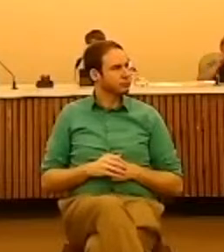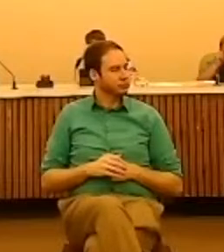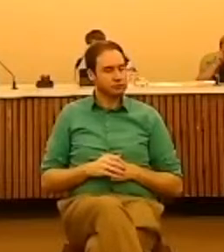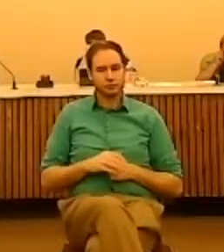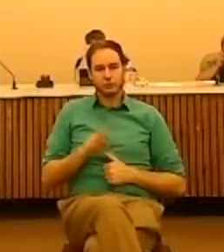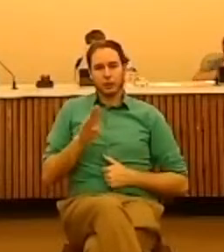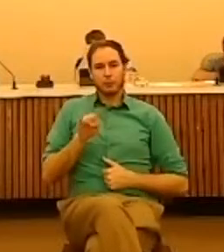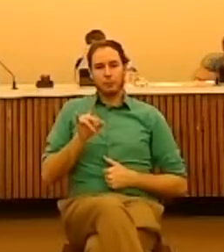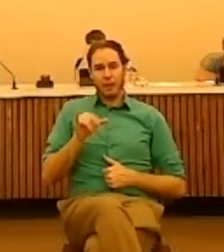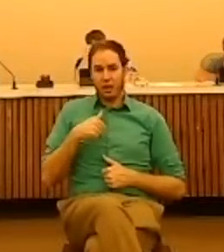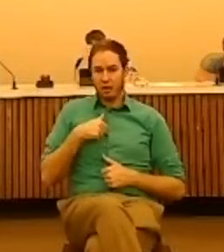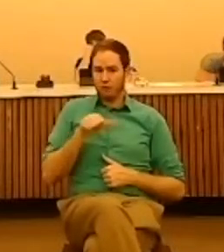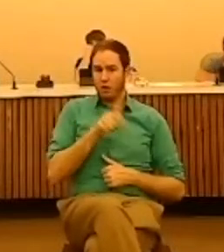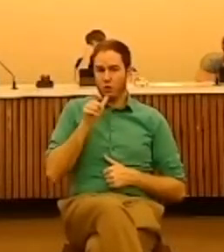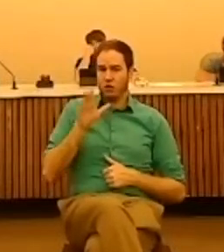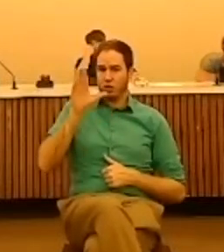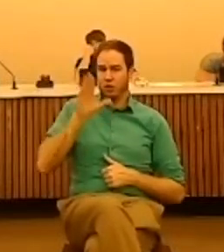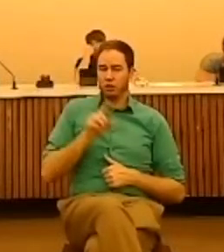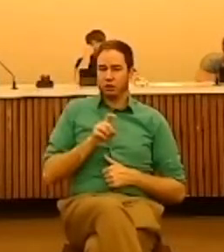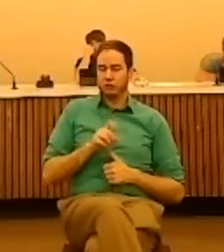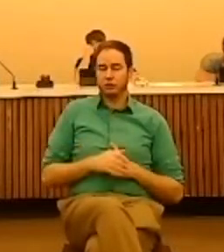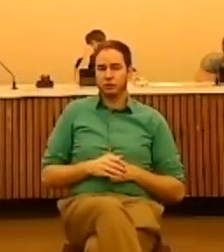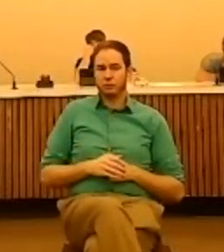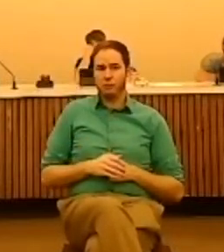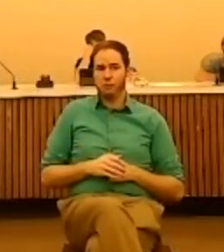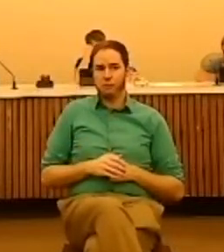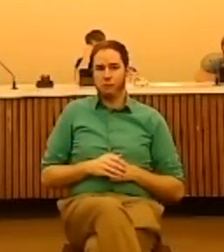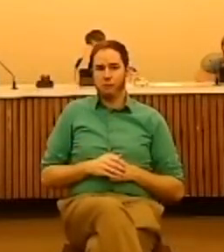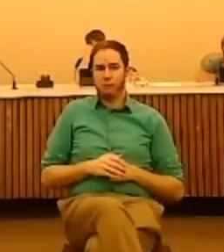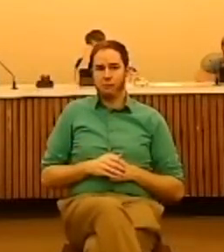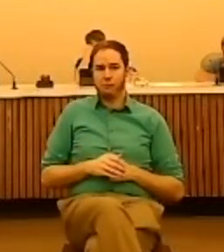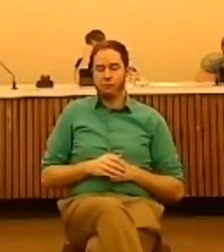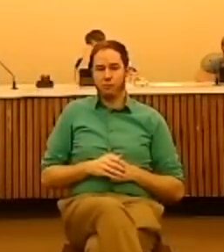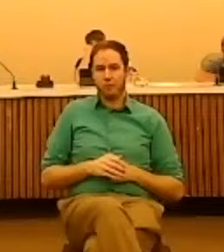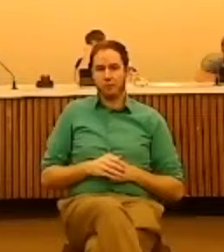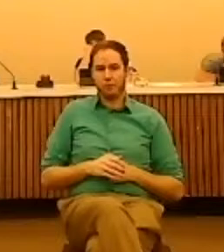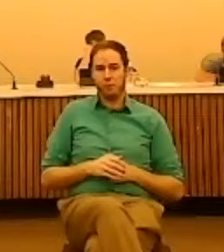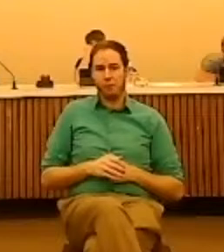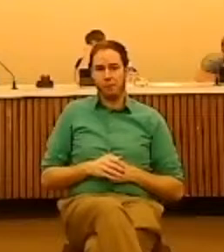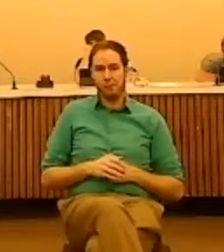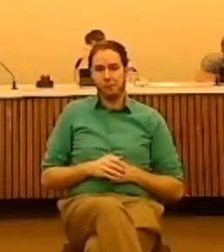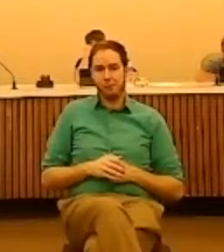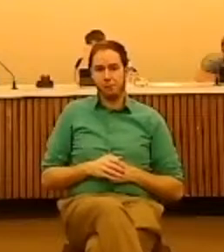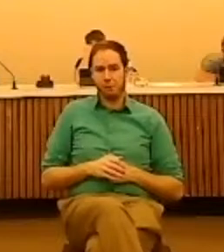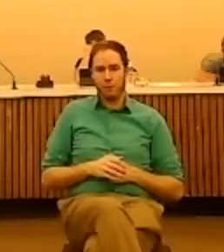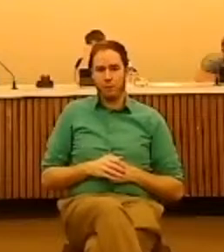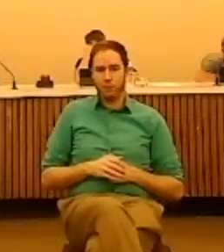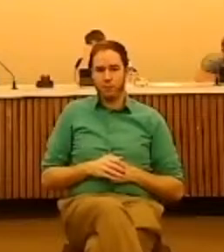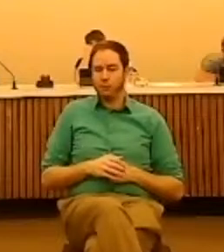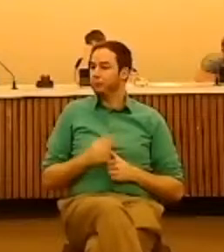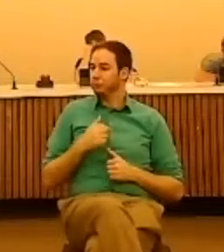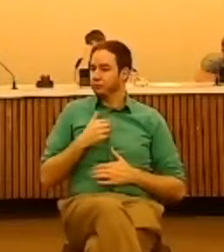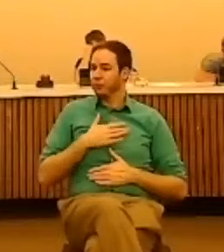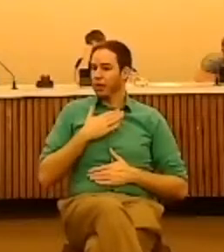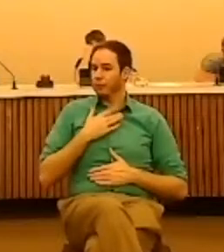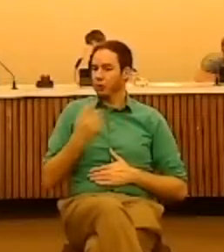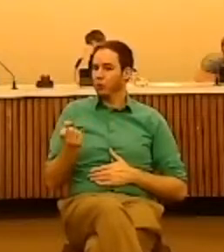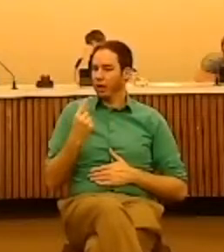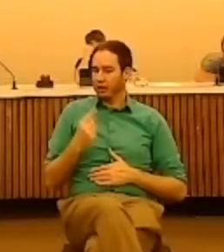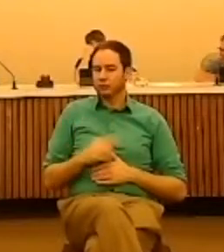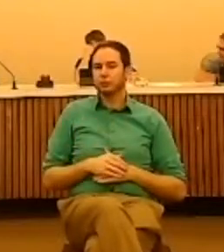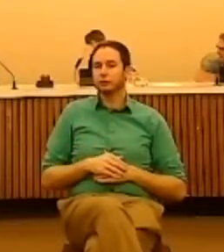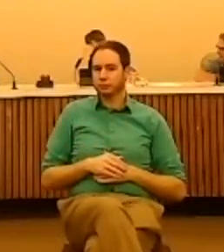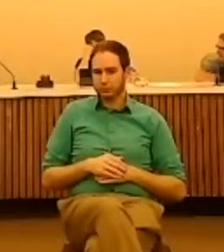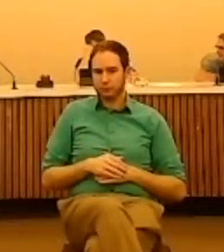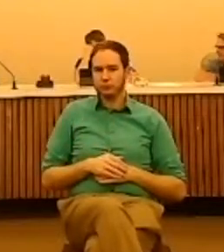Becky, do we have someone else online who had their hand raised in general? I'm very happy that you asked, because